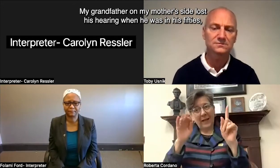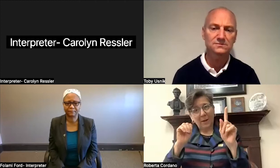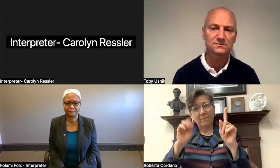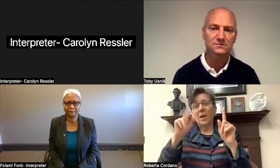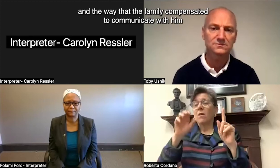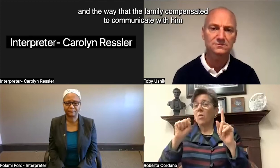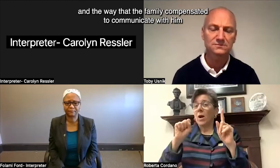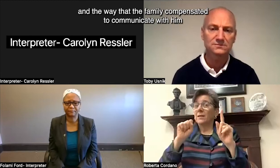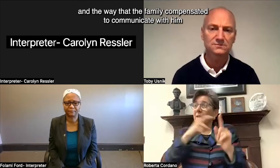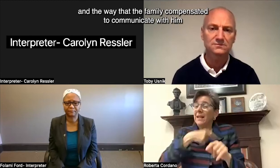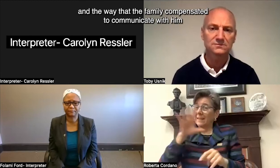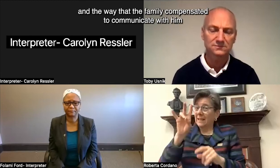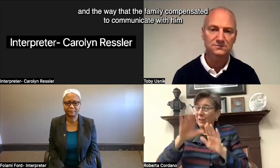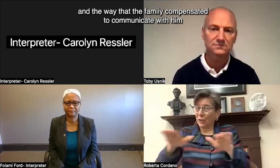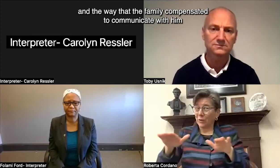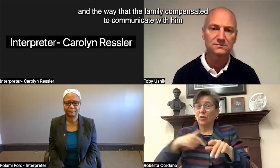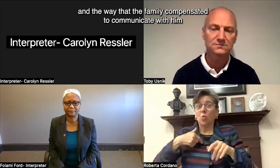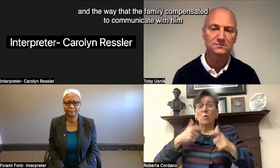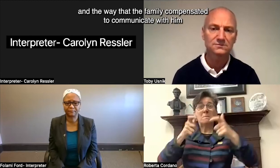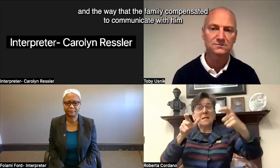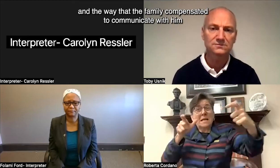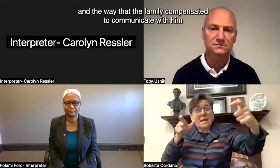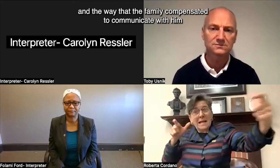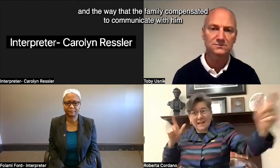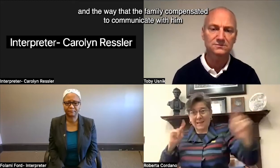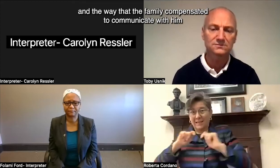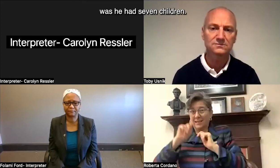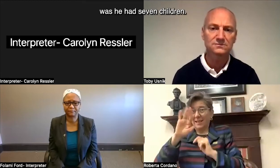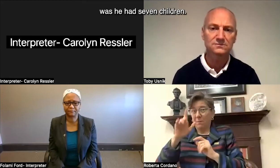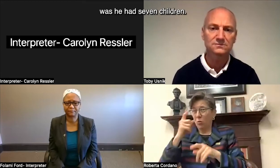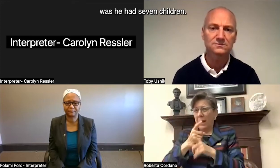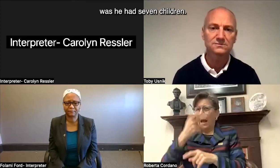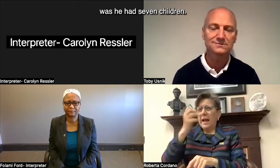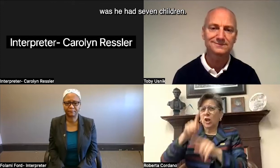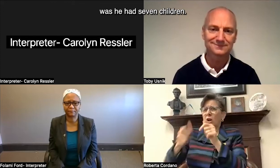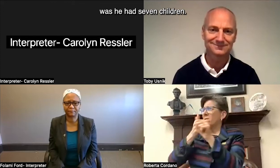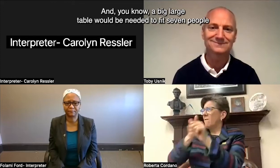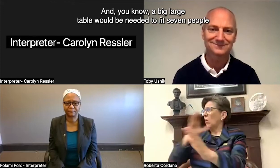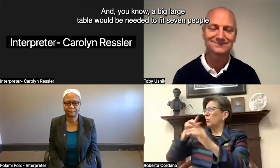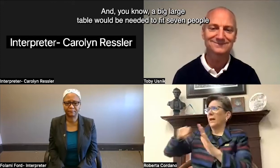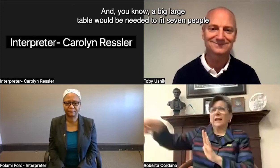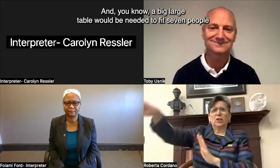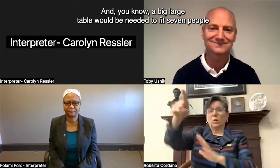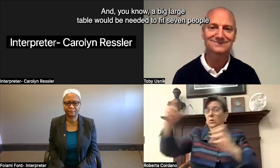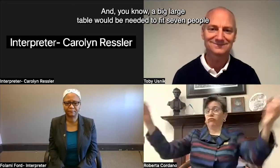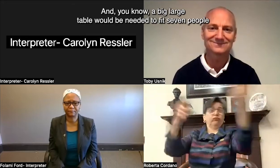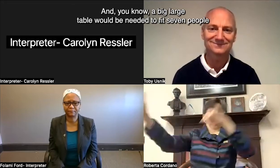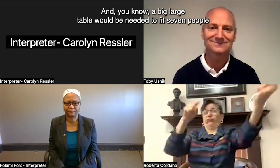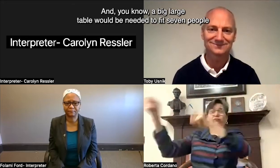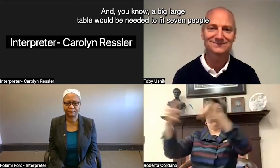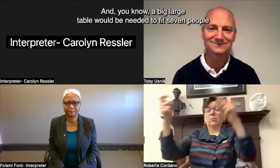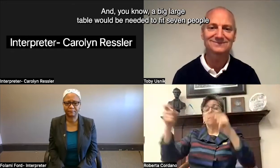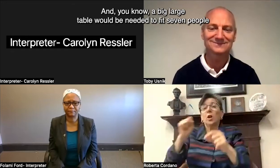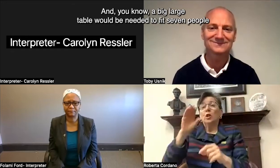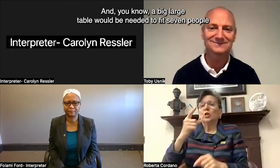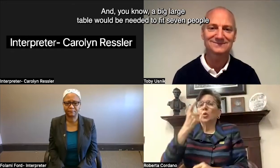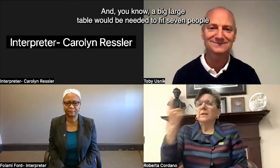that the family compensated to communicate with him was he had seven children and you know a big large table that would be needed to fit seven